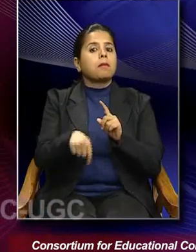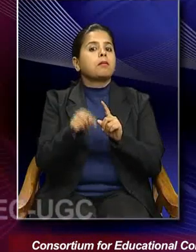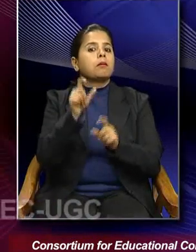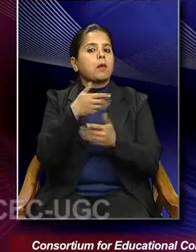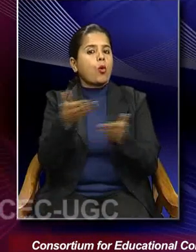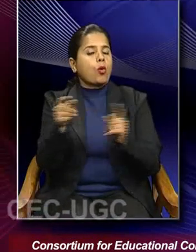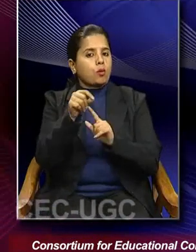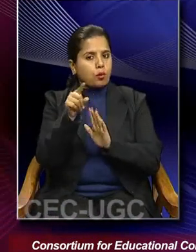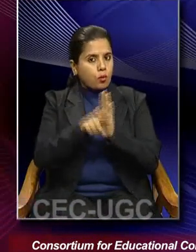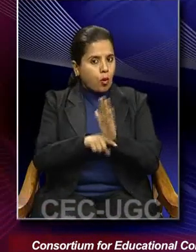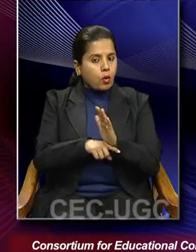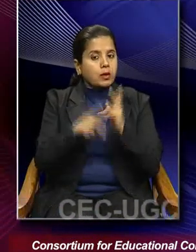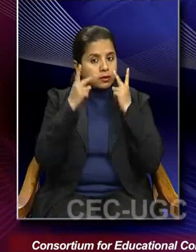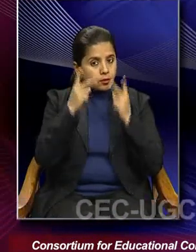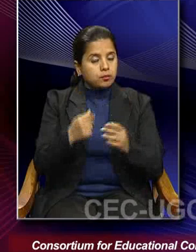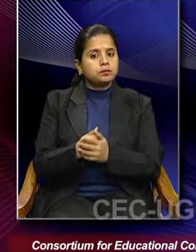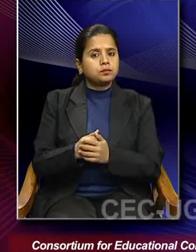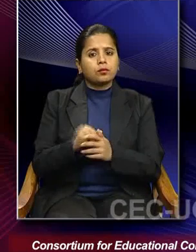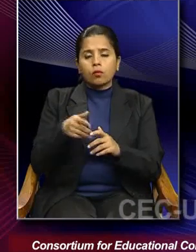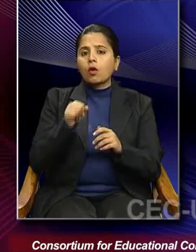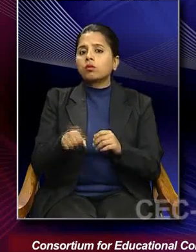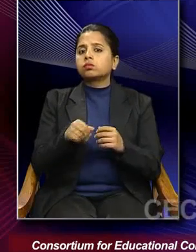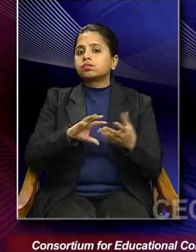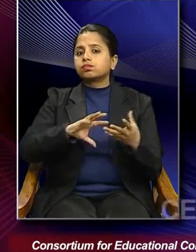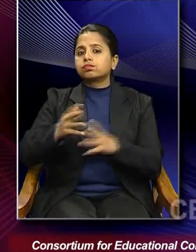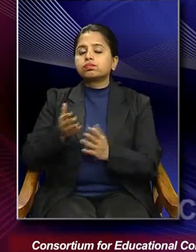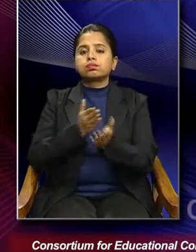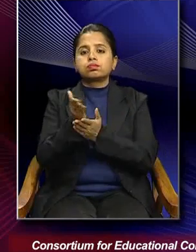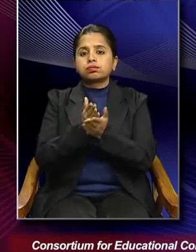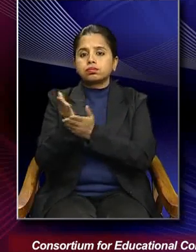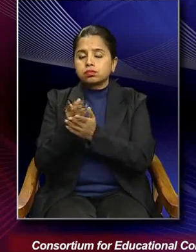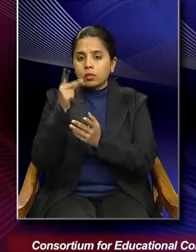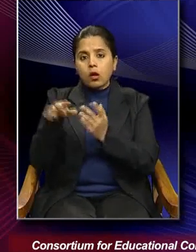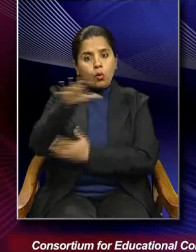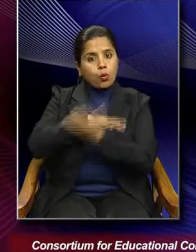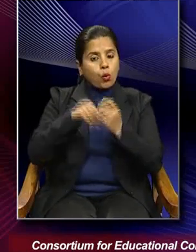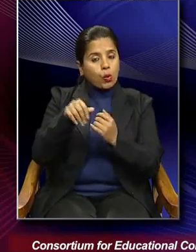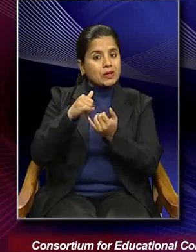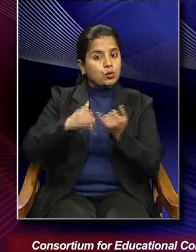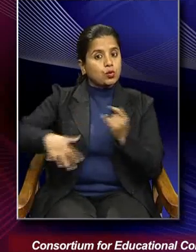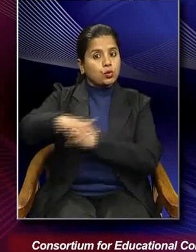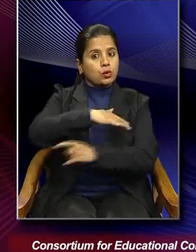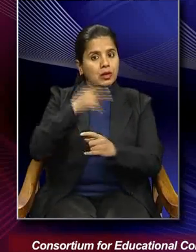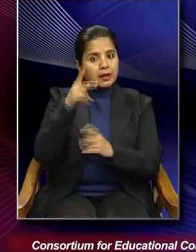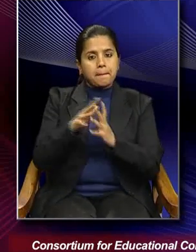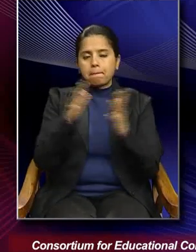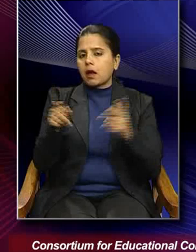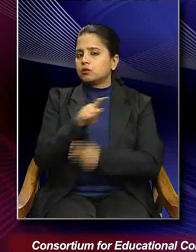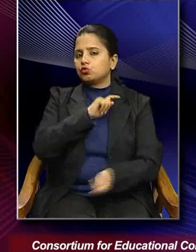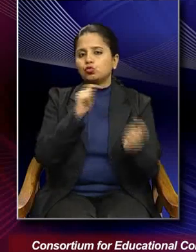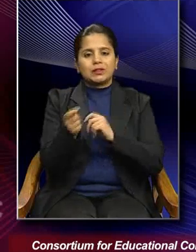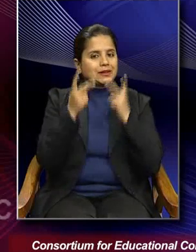a particular mechanism, then the composition of society makes a huge